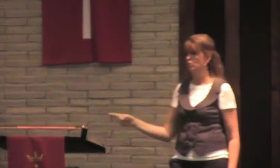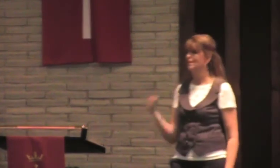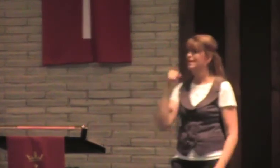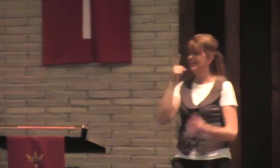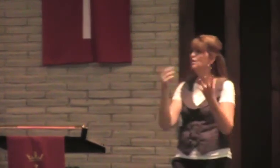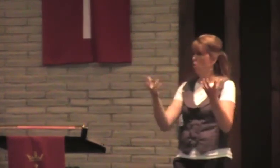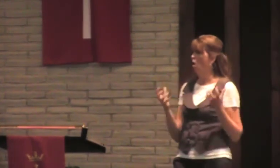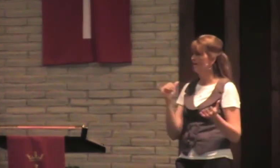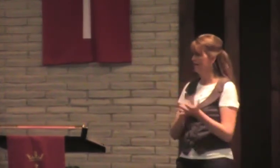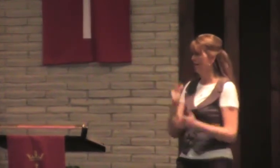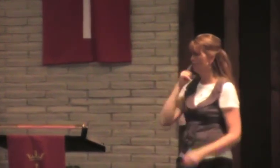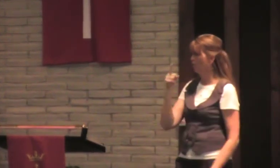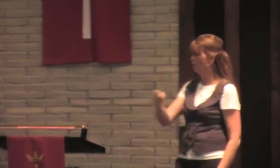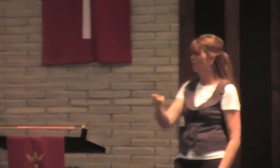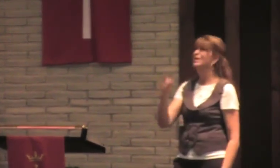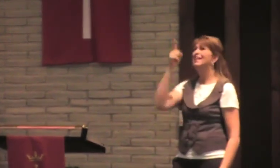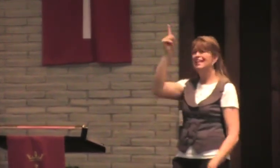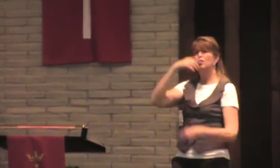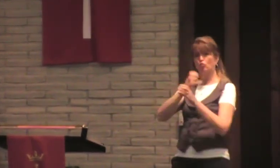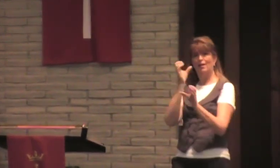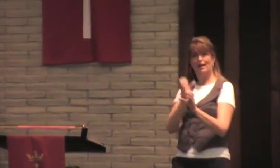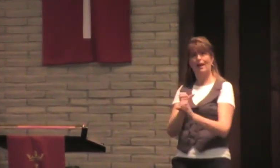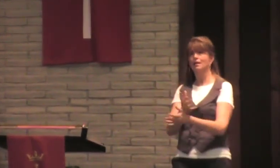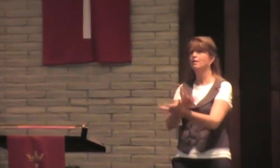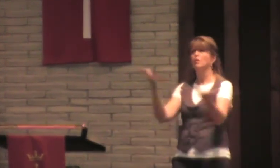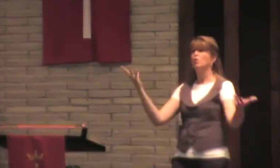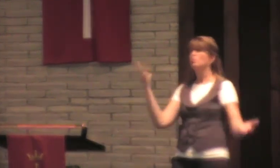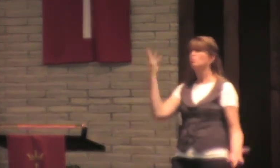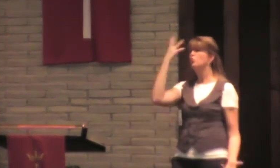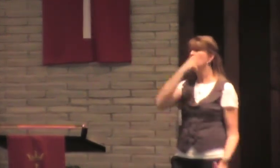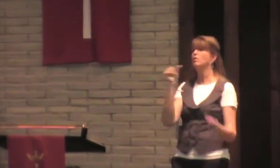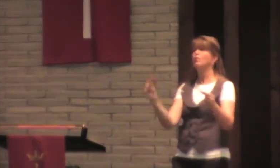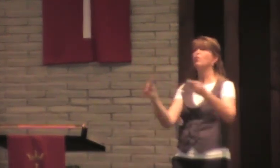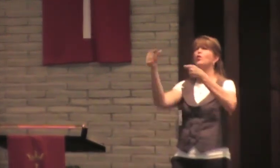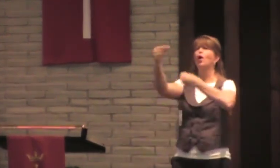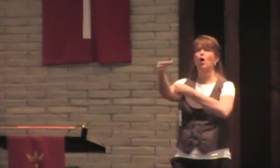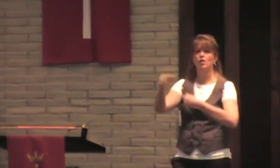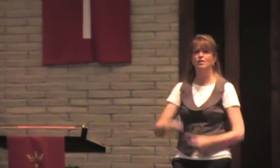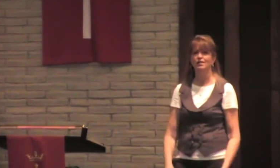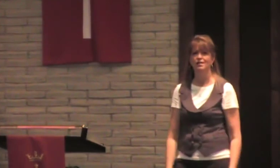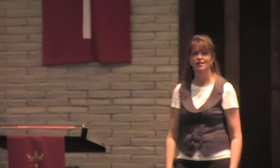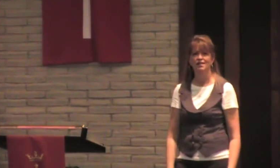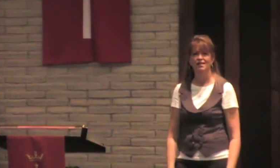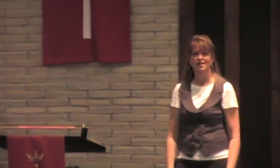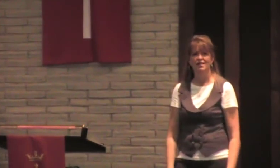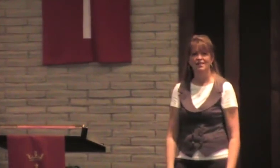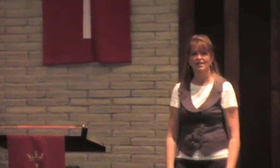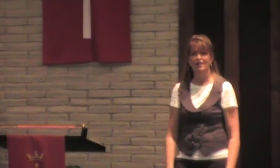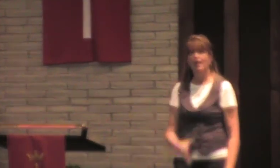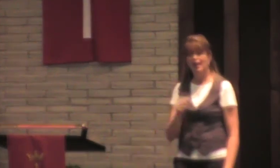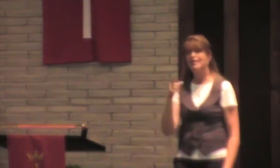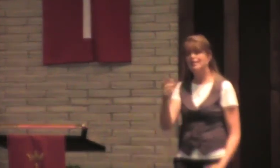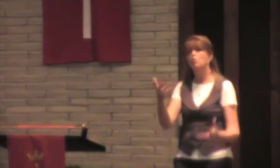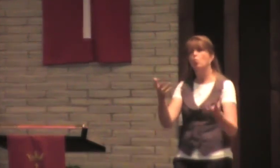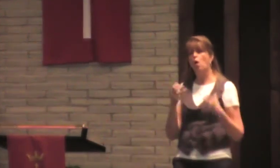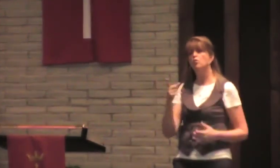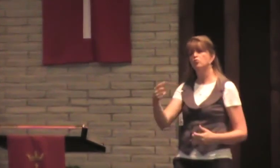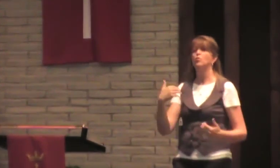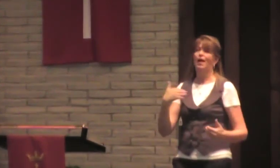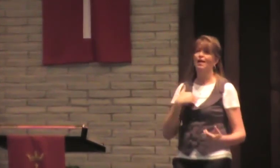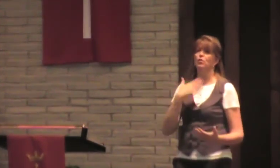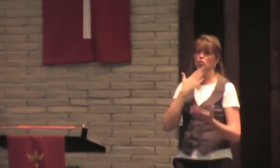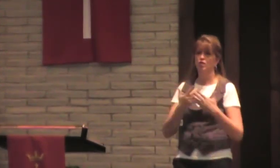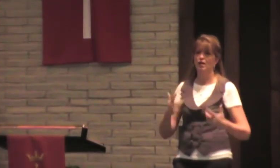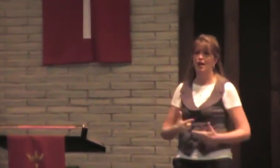wants good for you. He wants that for you. And he created this beautiful garden